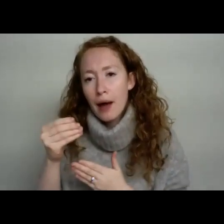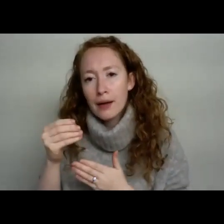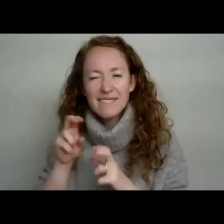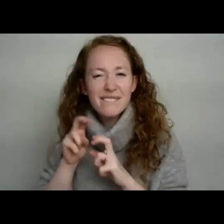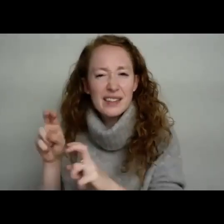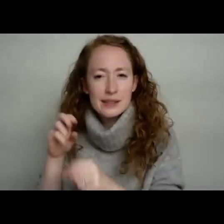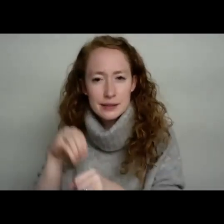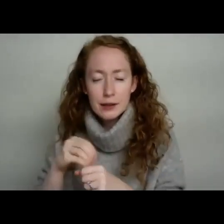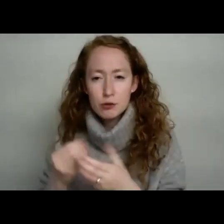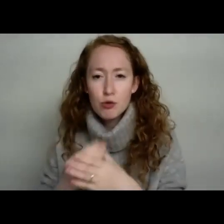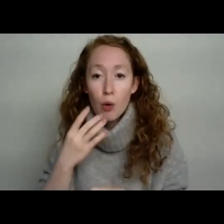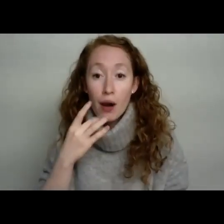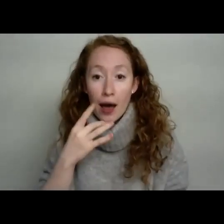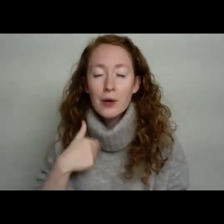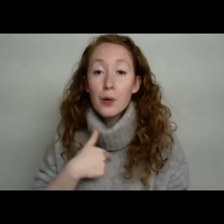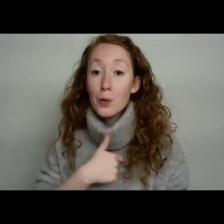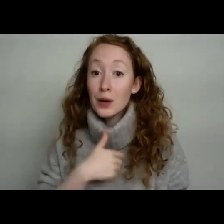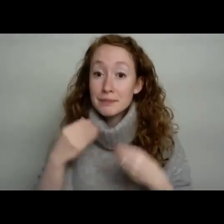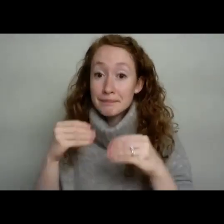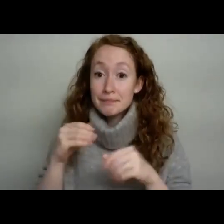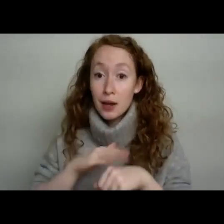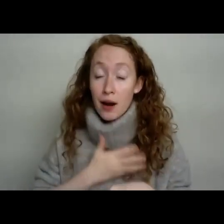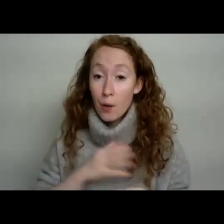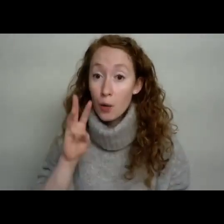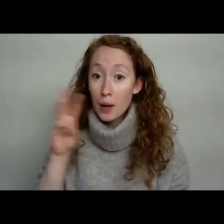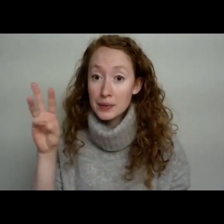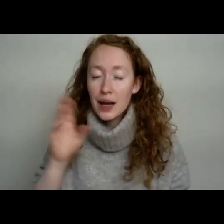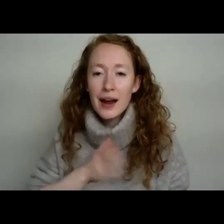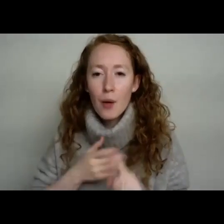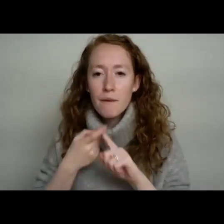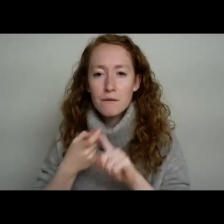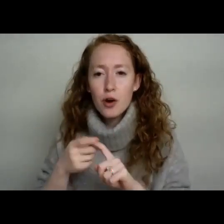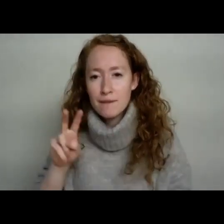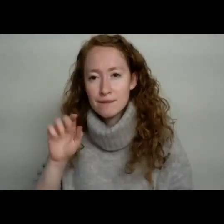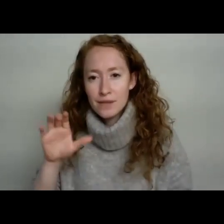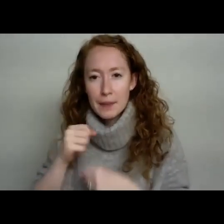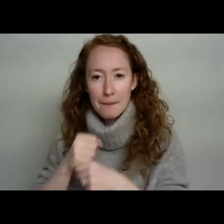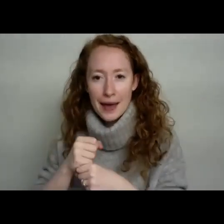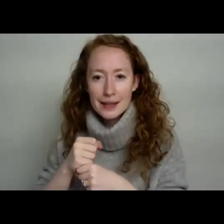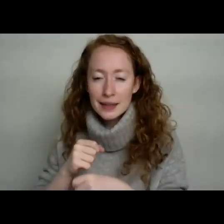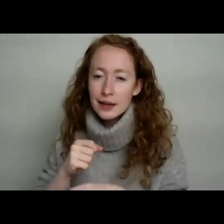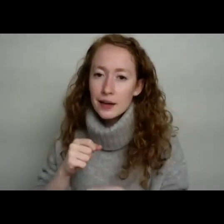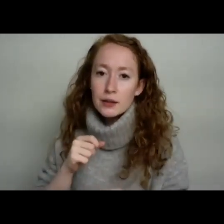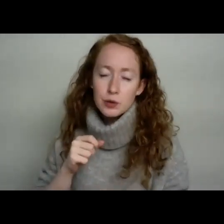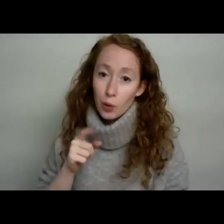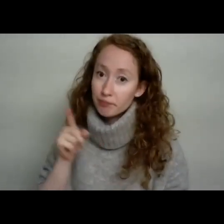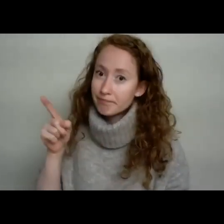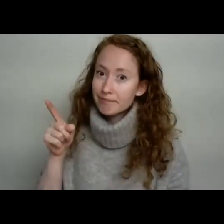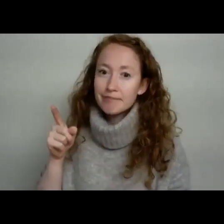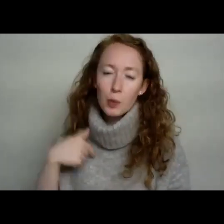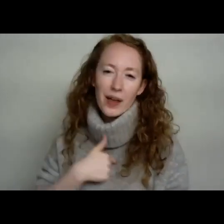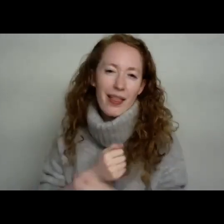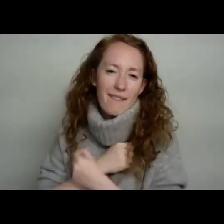life. We love to share the ones that we love that our friend Vix makes in Indiana on our website. So yes, and